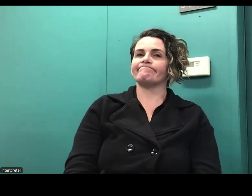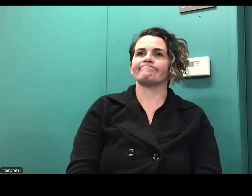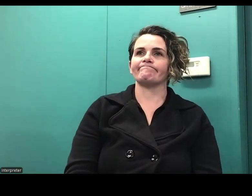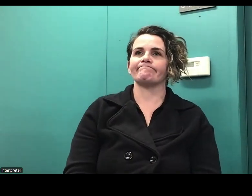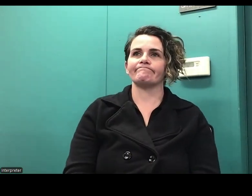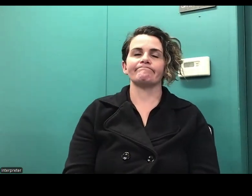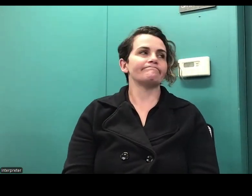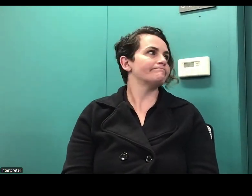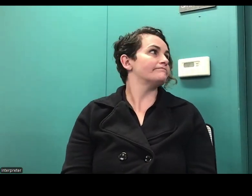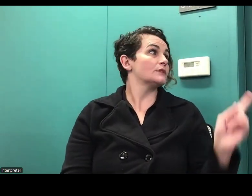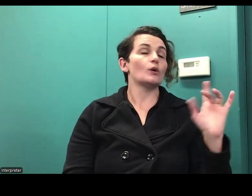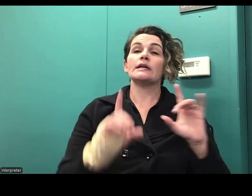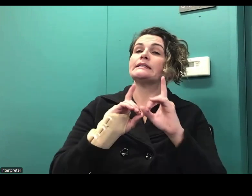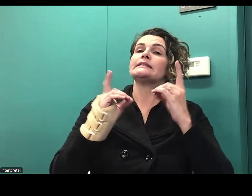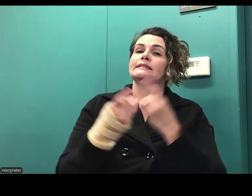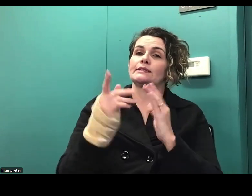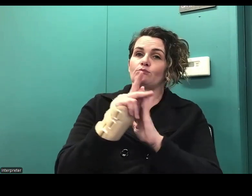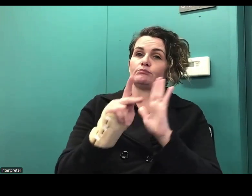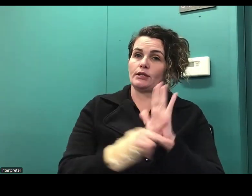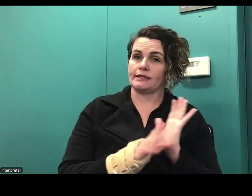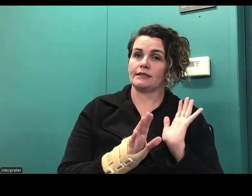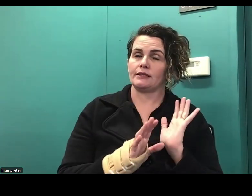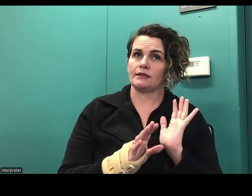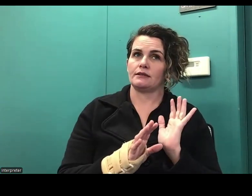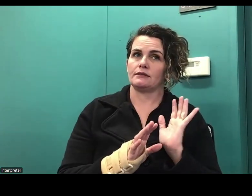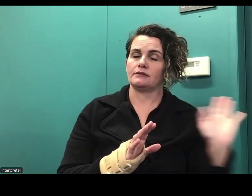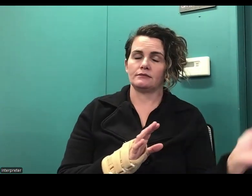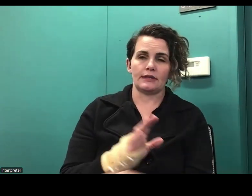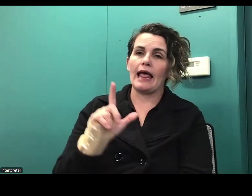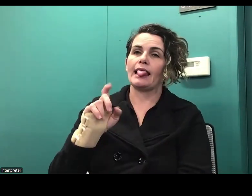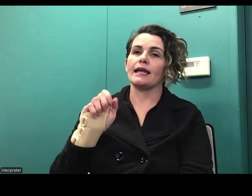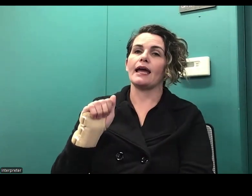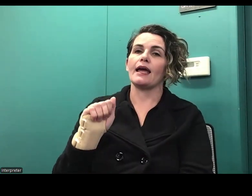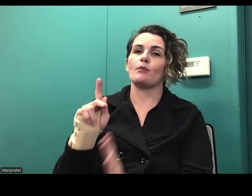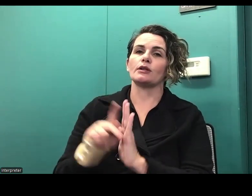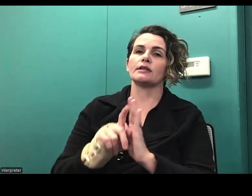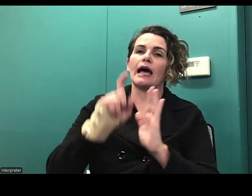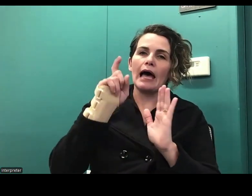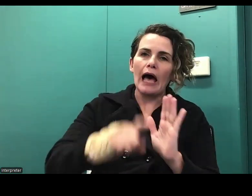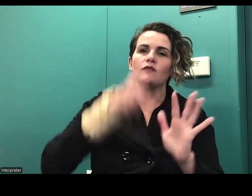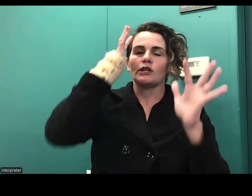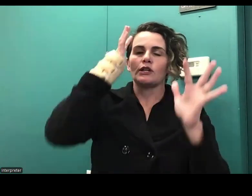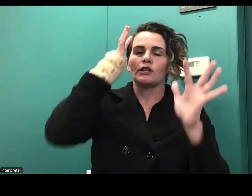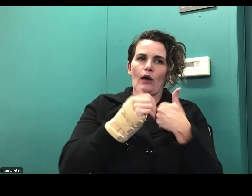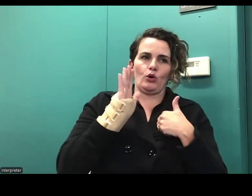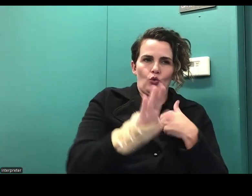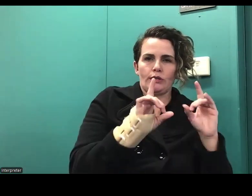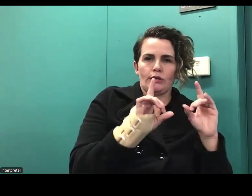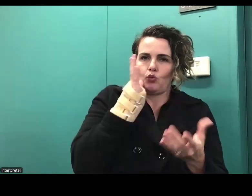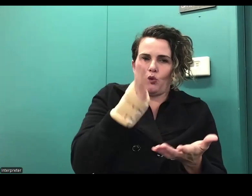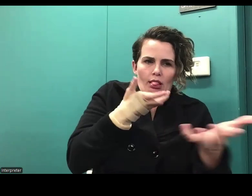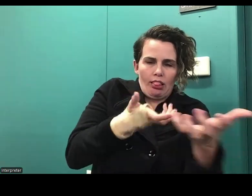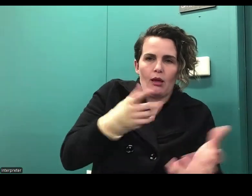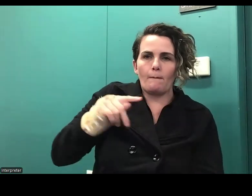this is a district policy or a LEA policy. They have to decide how you're going to handle pronouns. And the question I get all the